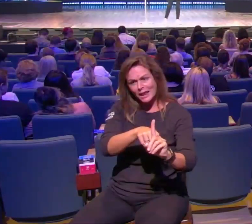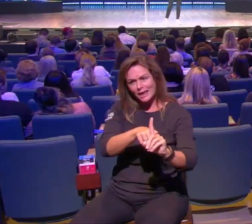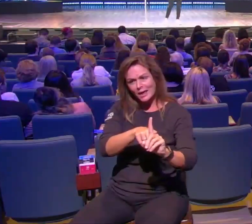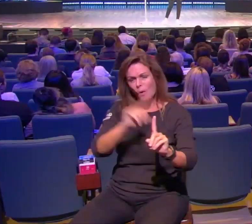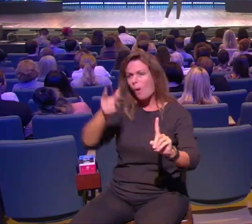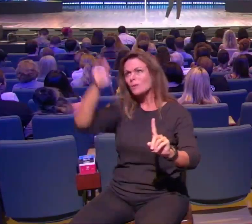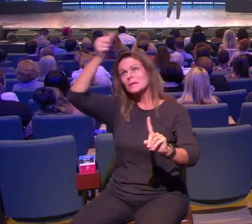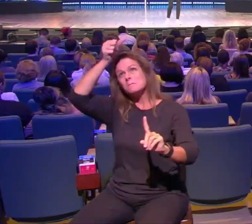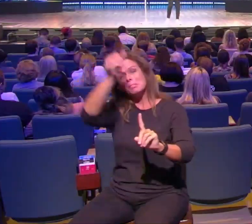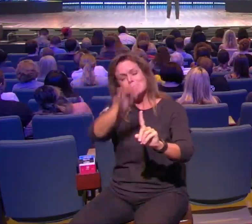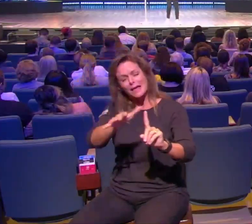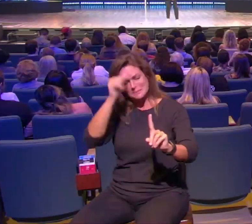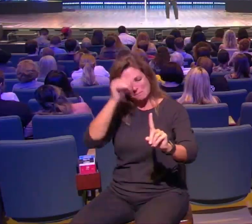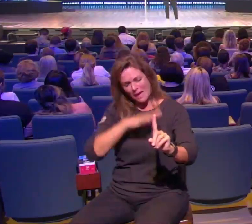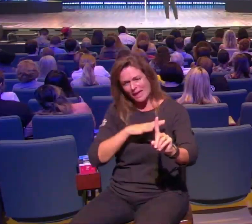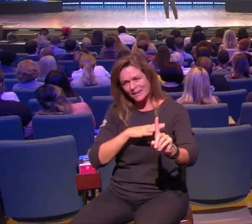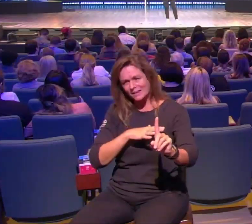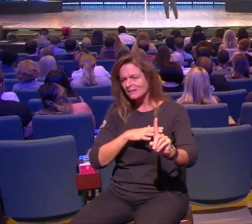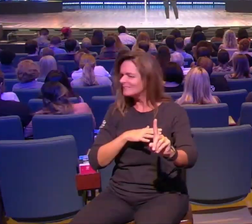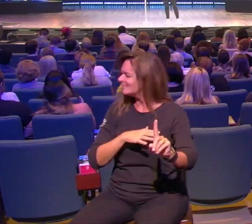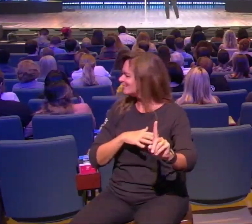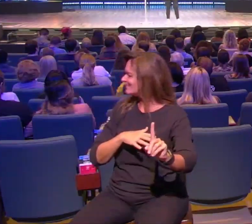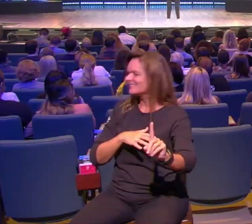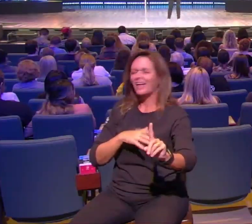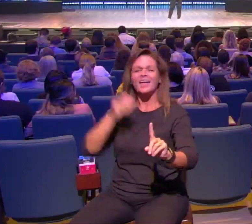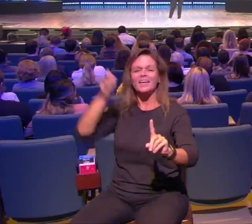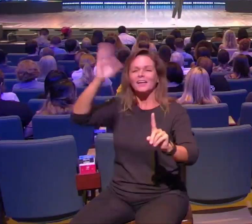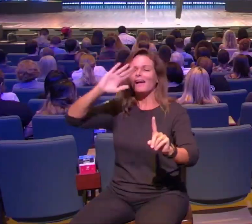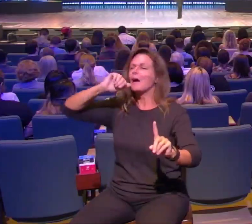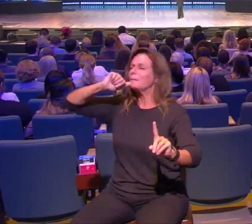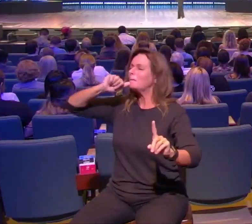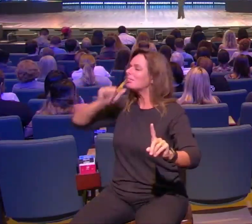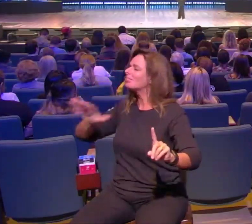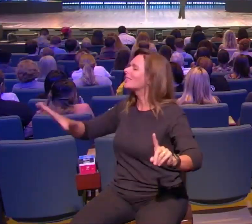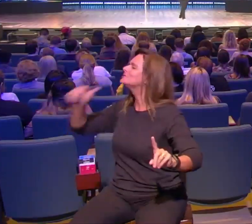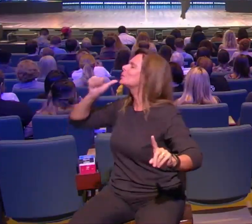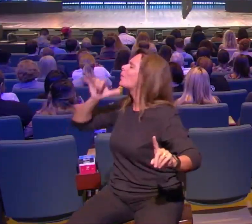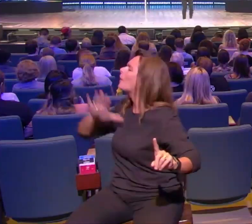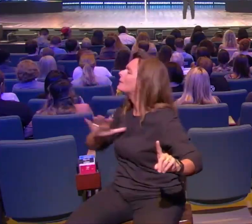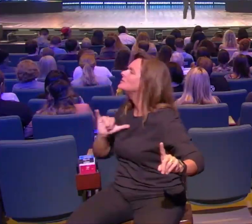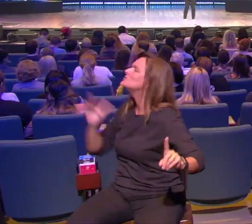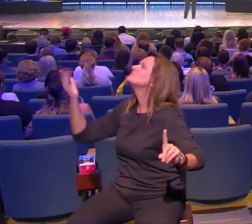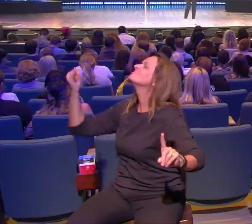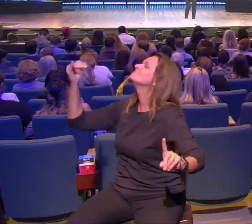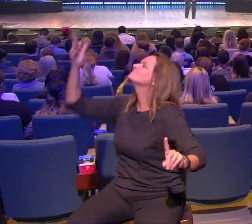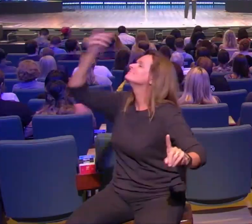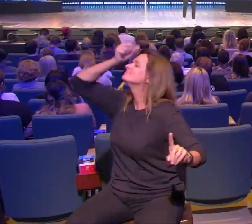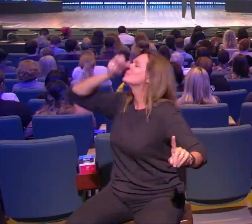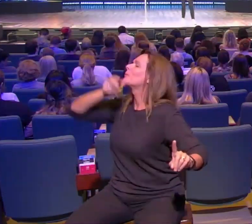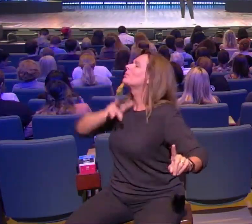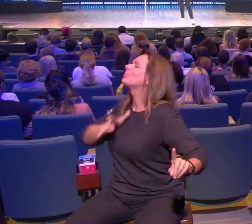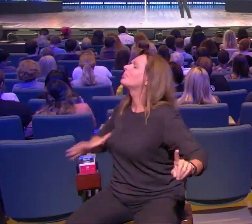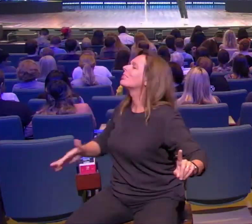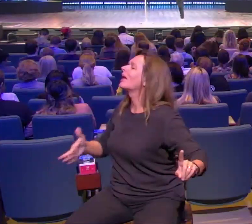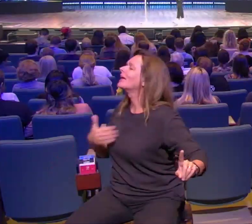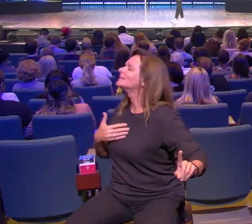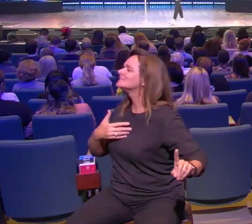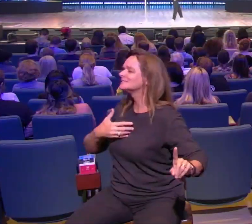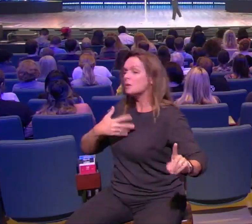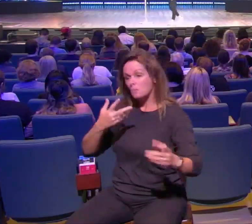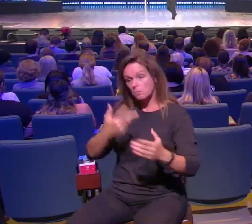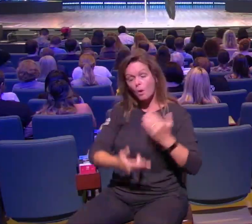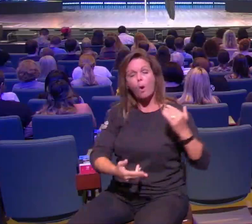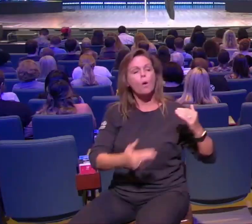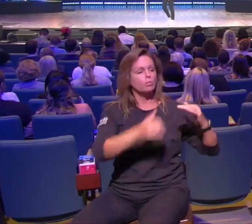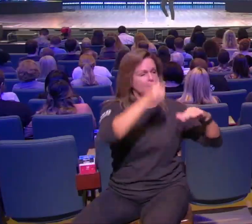because of who you are. And for some of you, God is speaking to you today that it's time to step out of the life that was handed